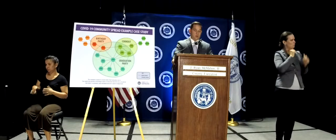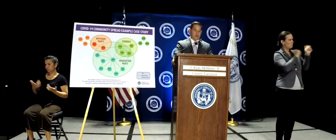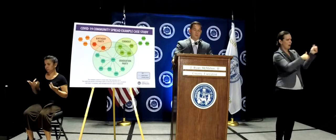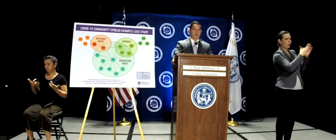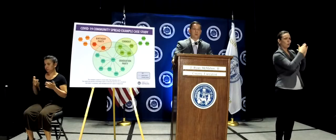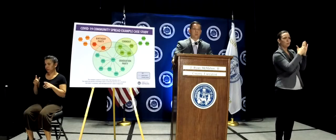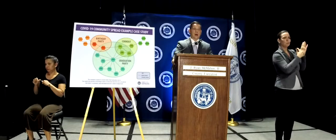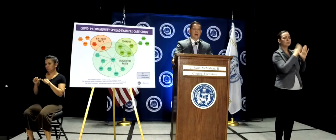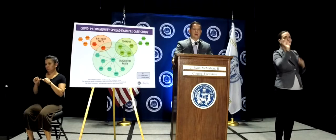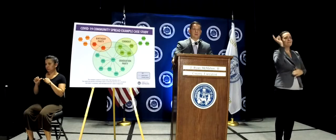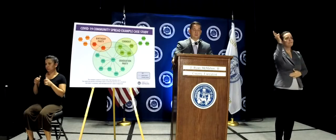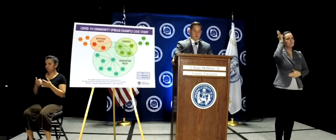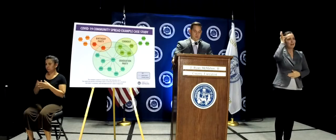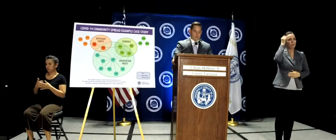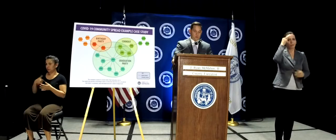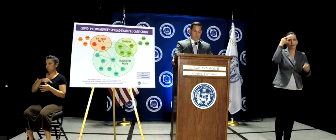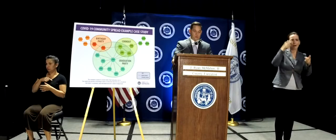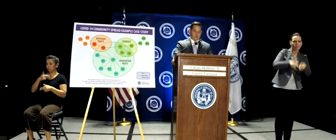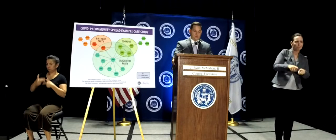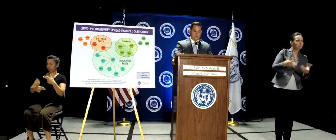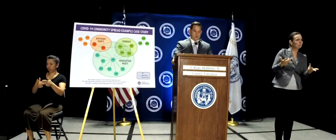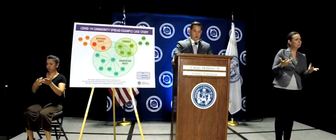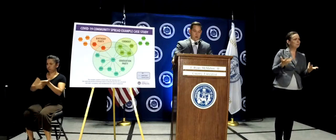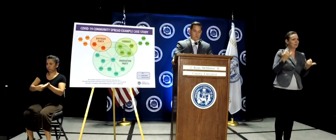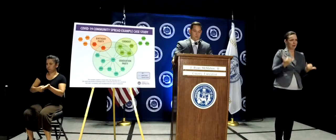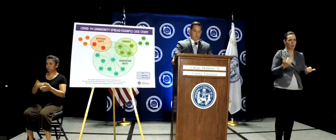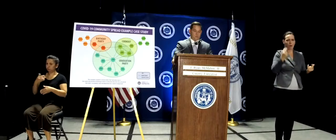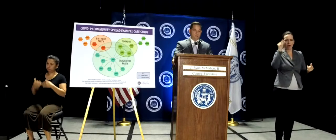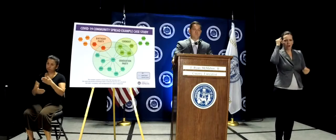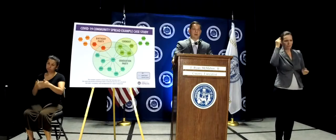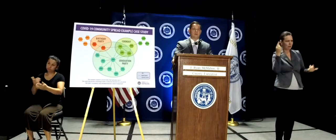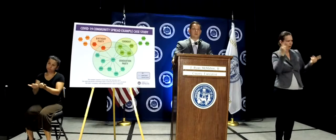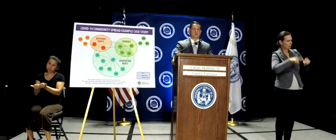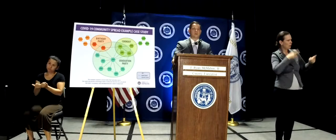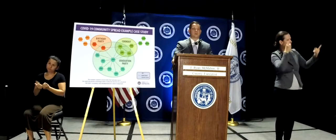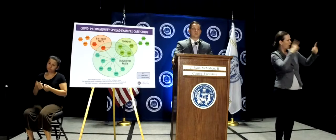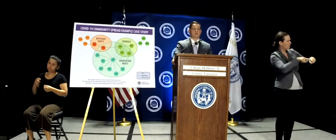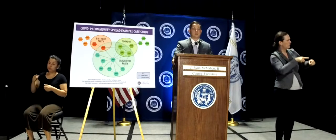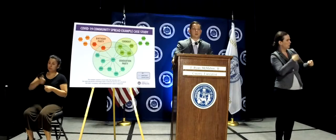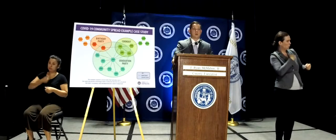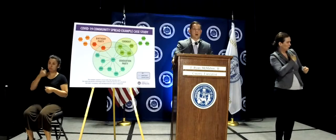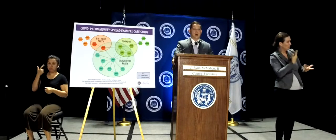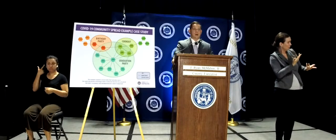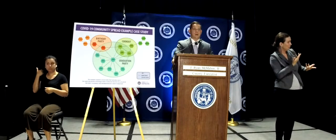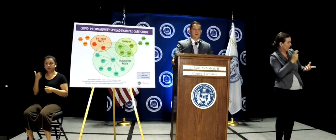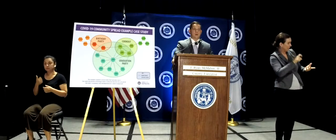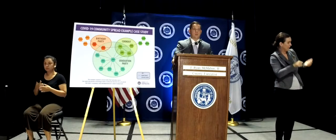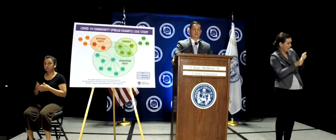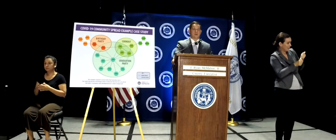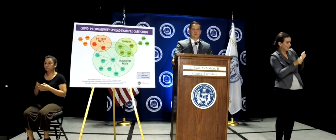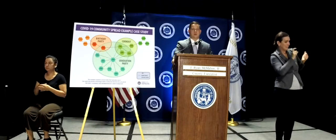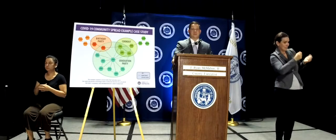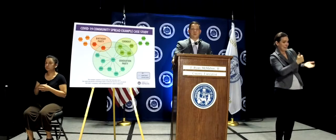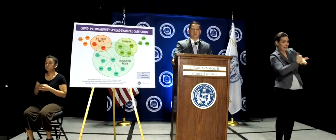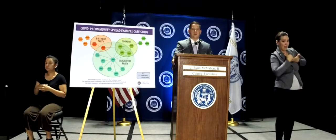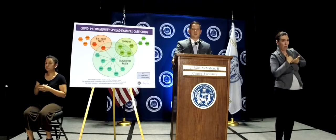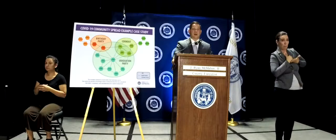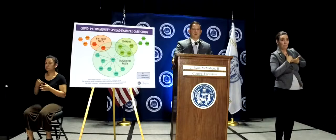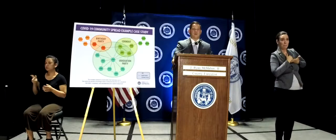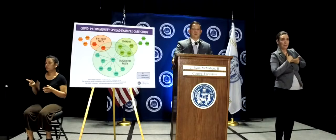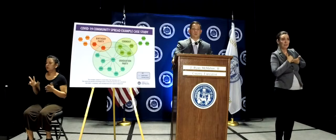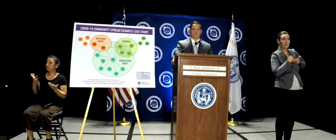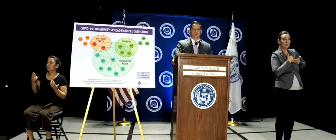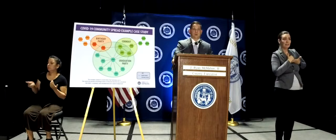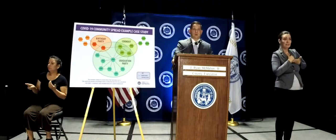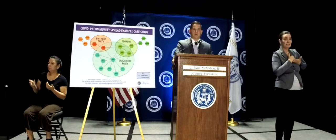at the local government complied. And we agreed certainly for many of those decisions. But during that period of time, we lost a